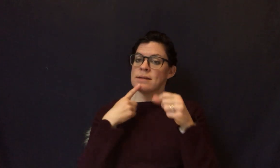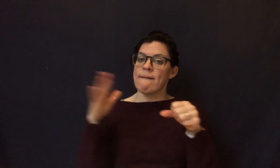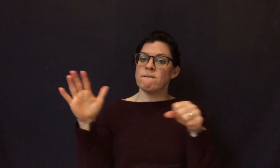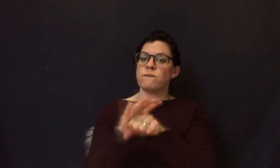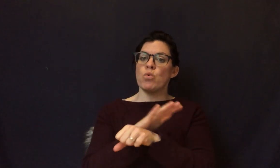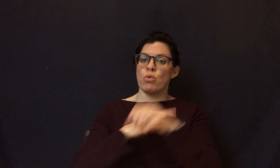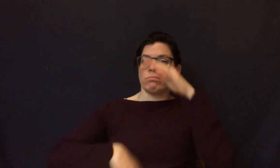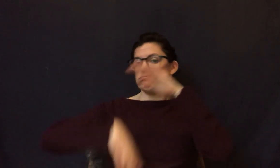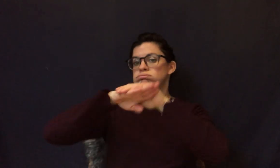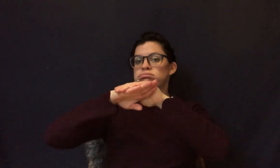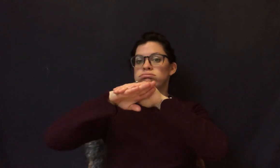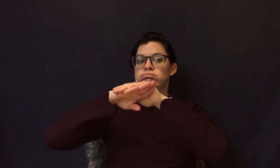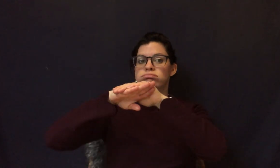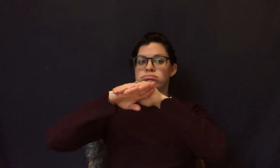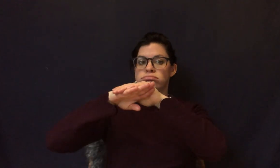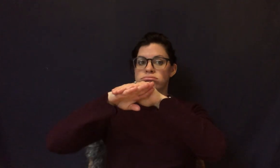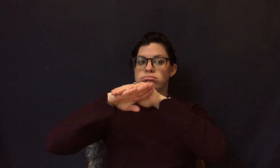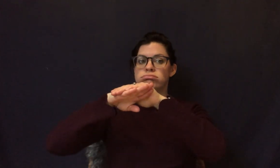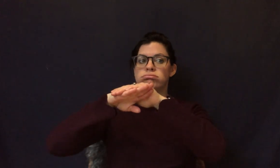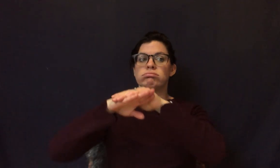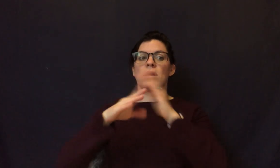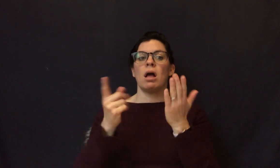Empty. And what's the rest of this say?